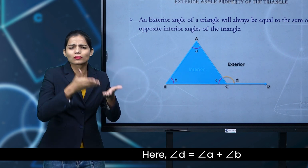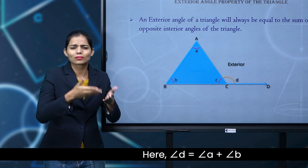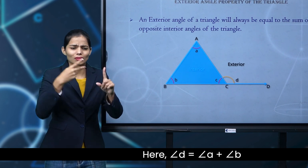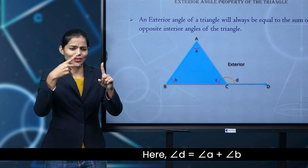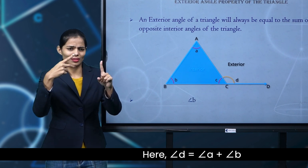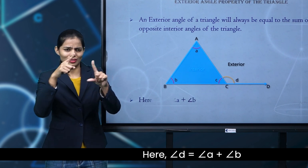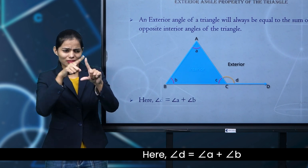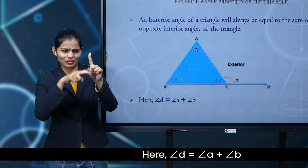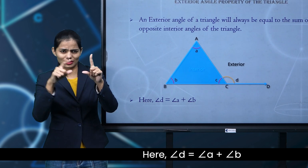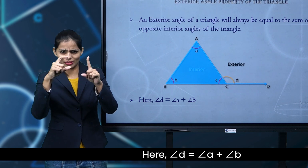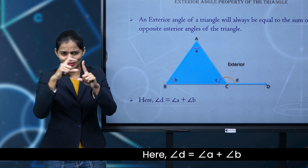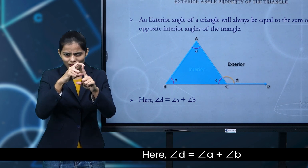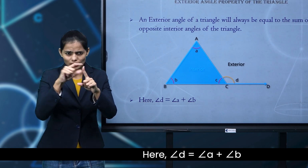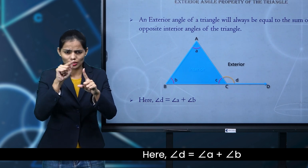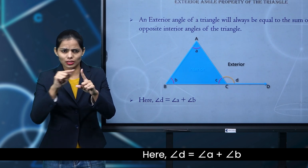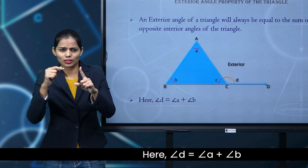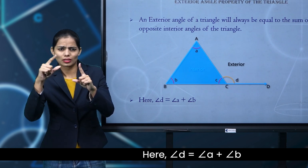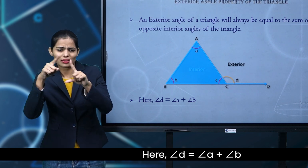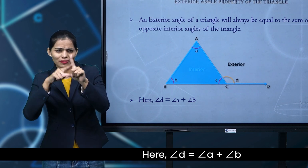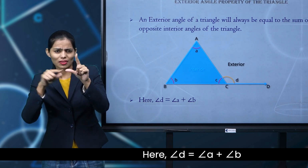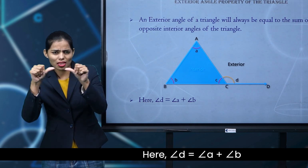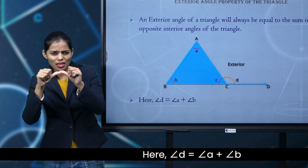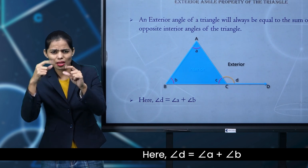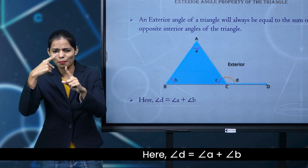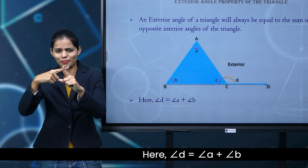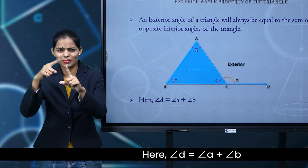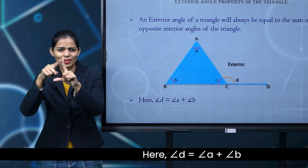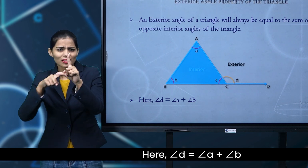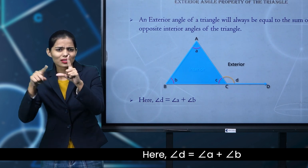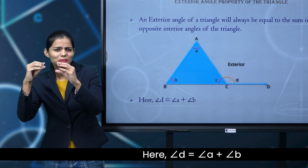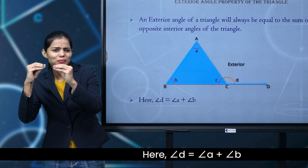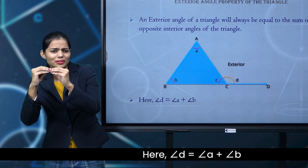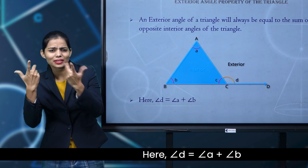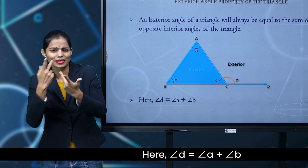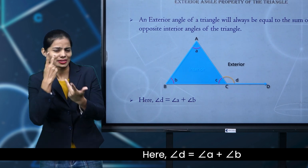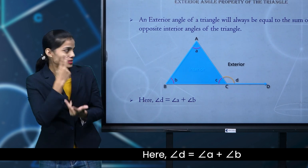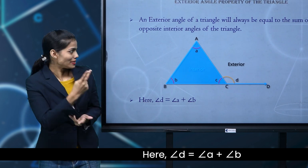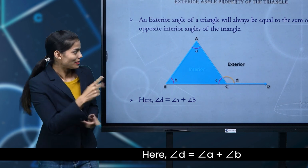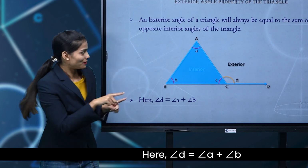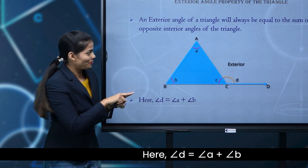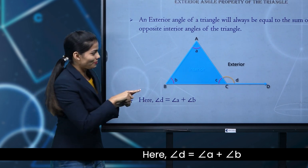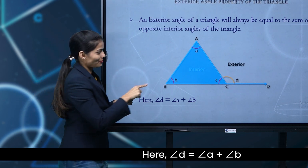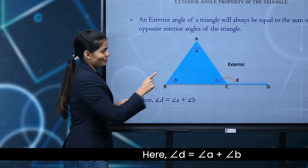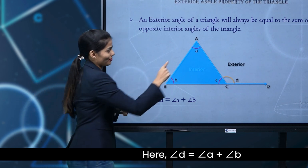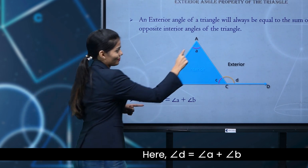Here, angle D is equal to angle A plus angle B.